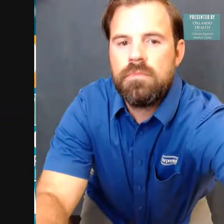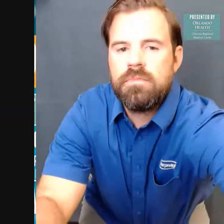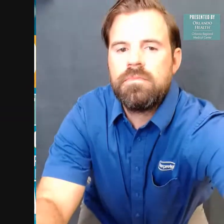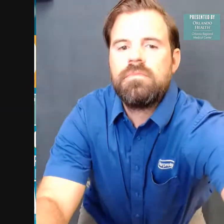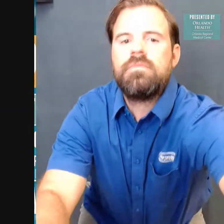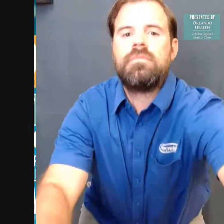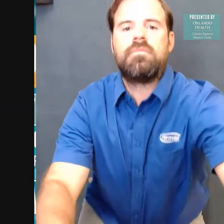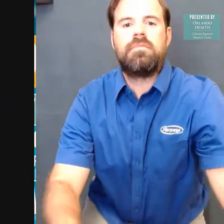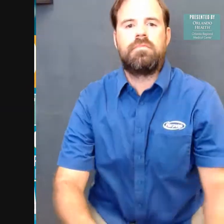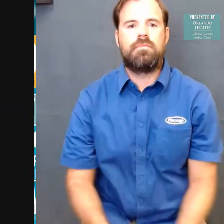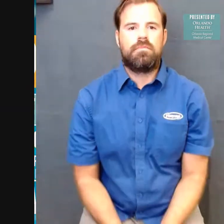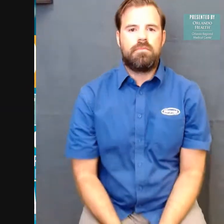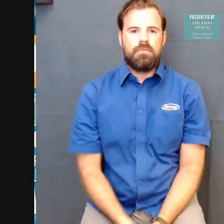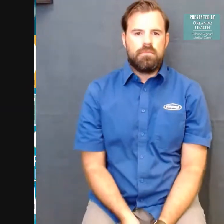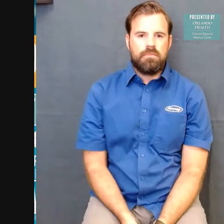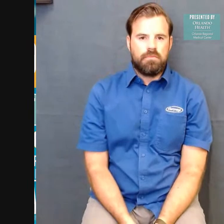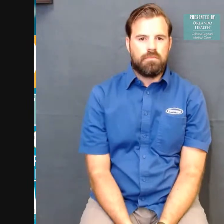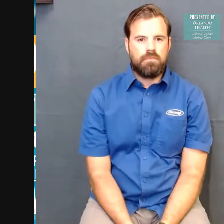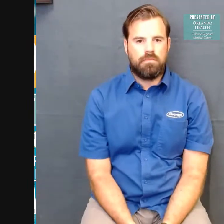on. Stream.